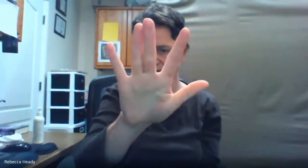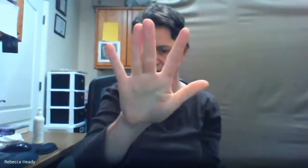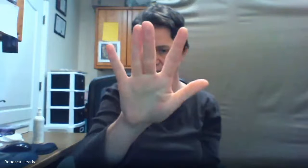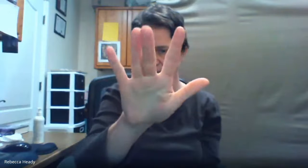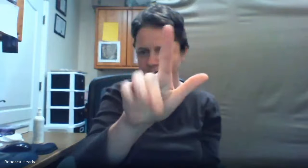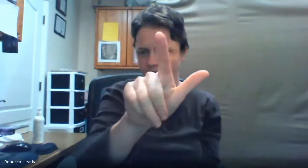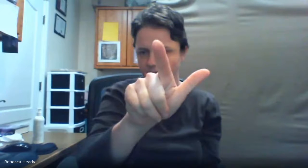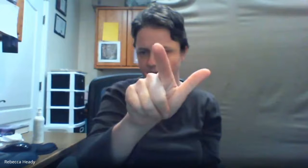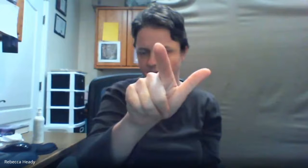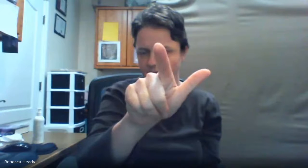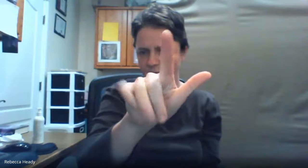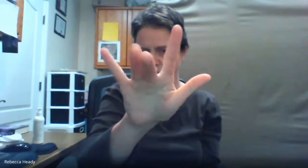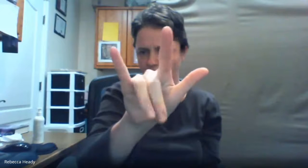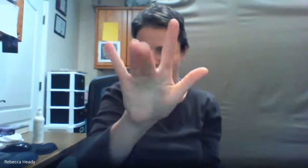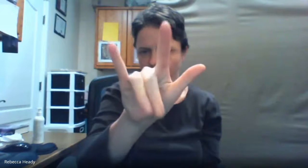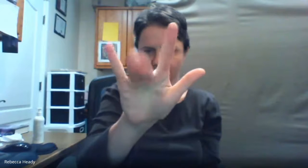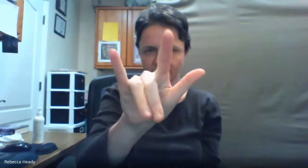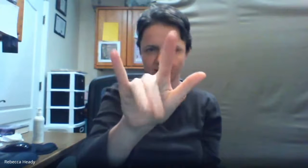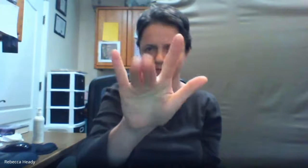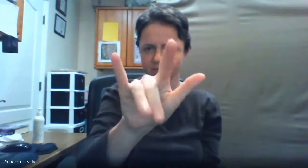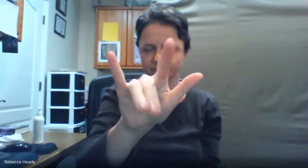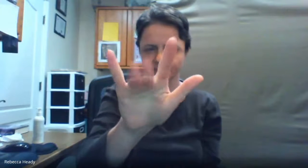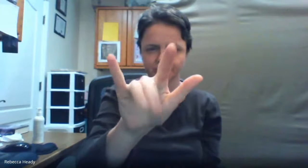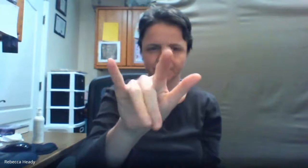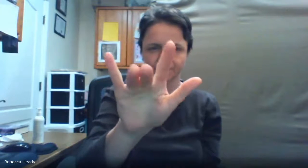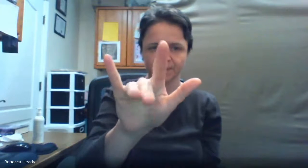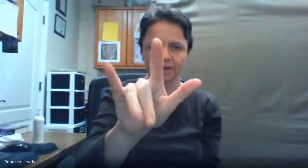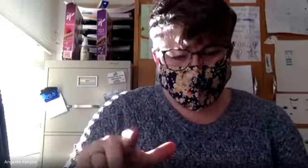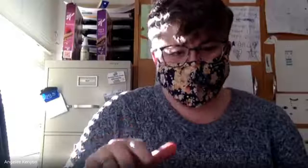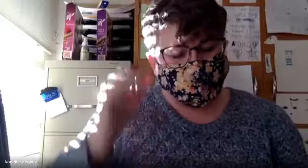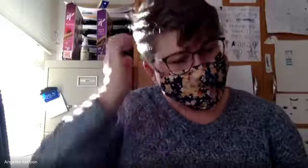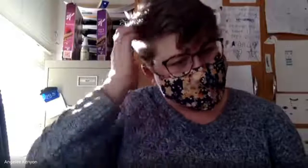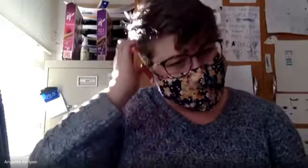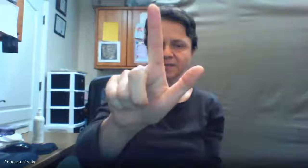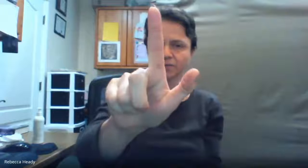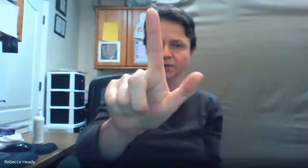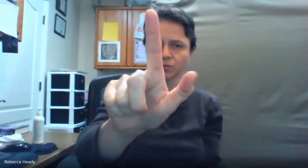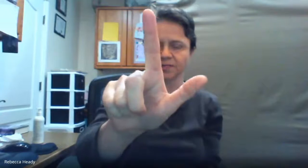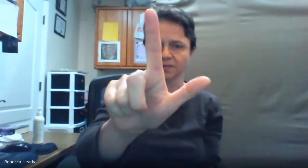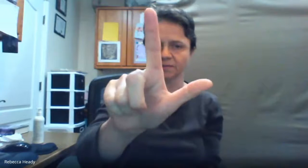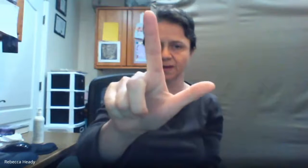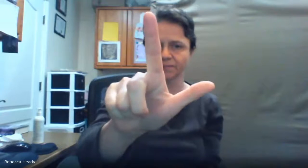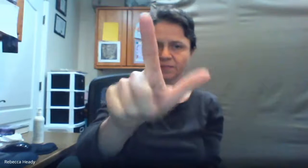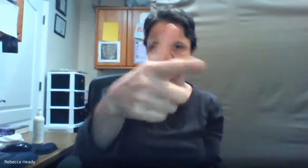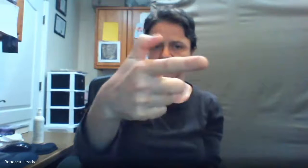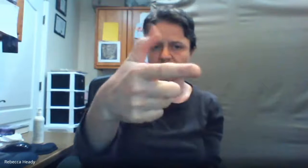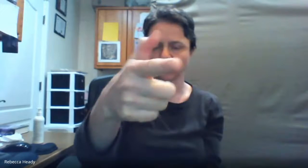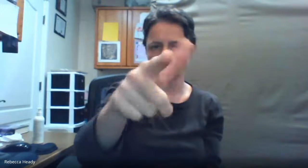25. I'm getting lost. Or 25. So this is the base for your 20, right? So okay.